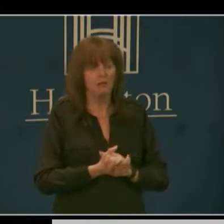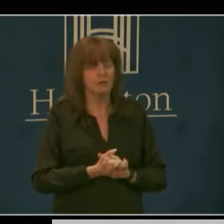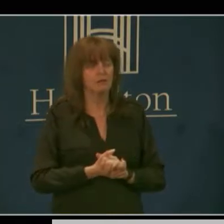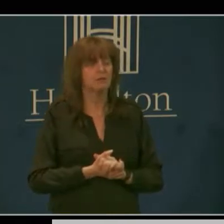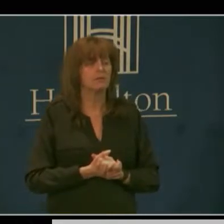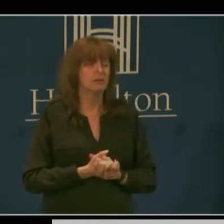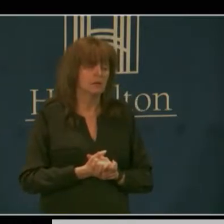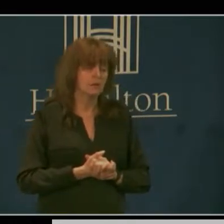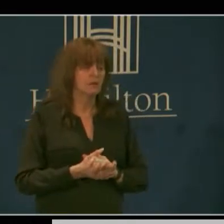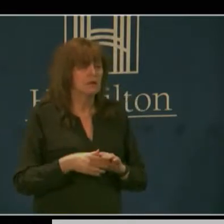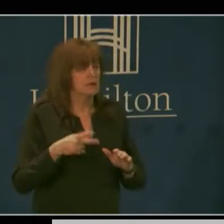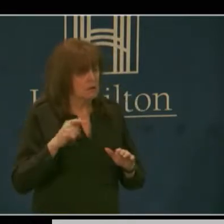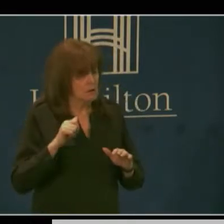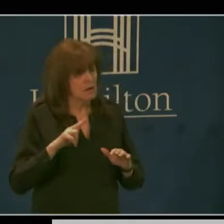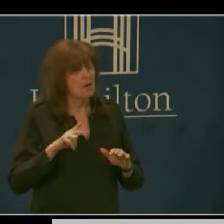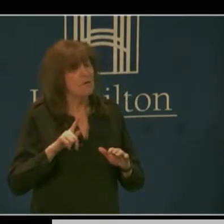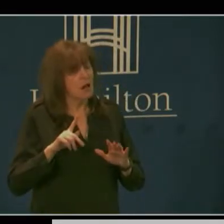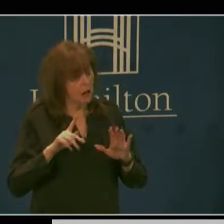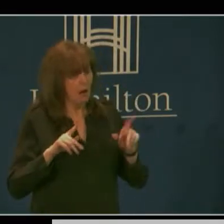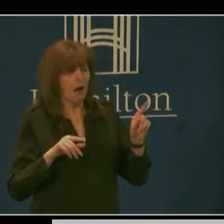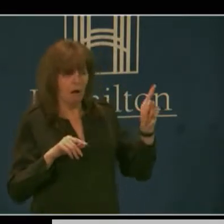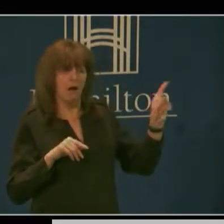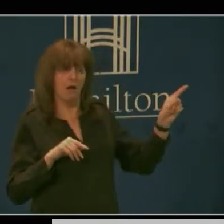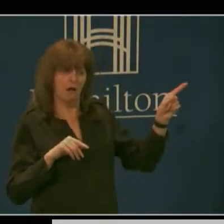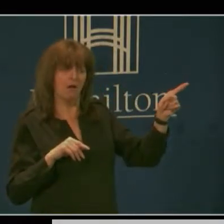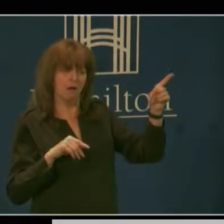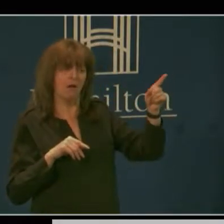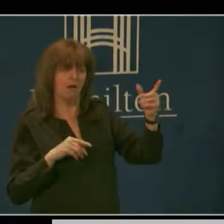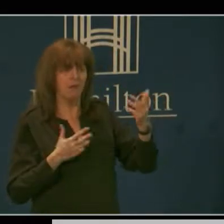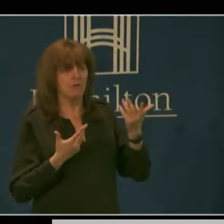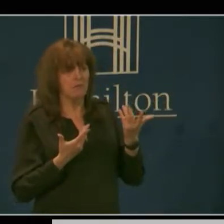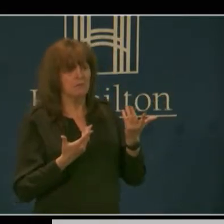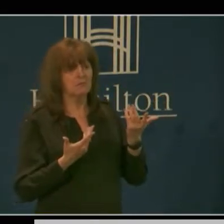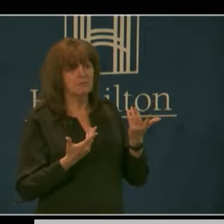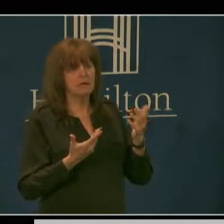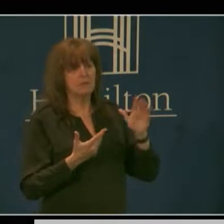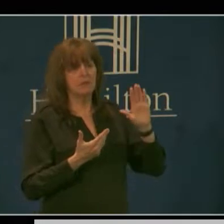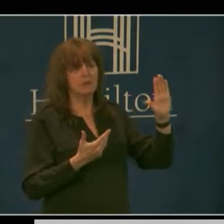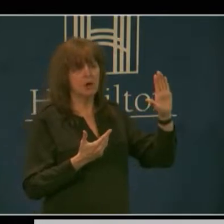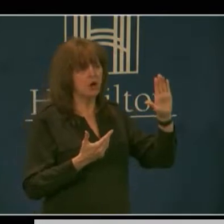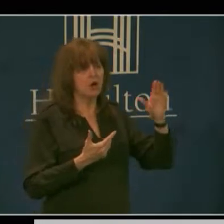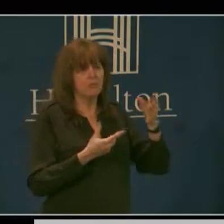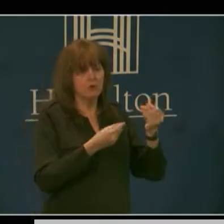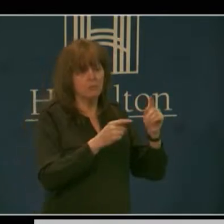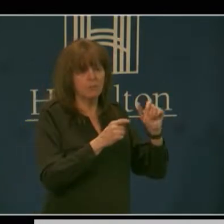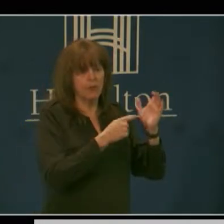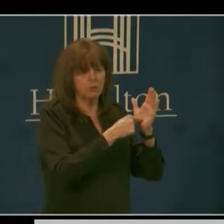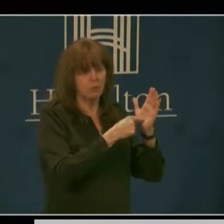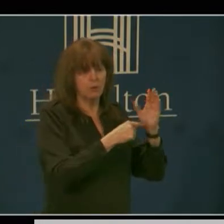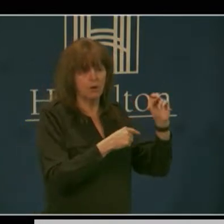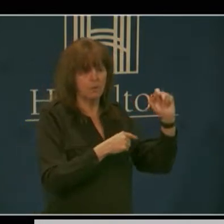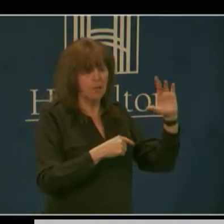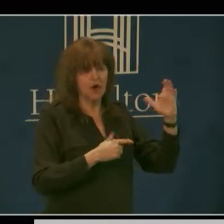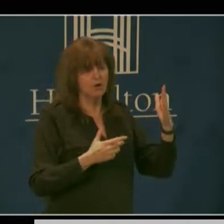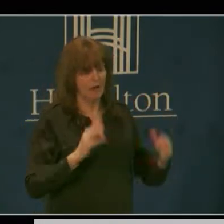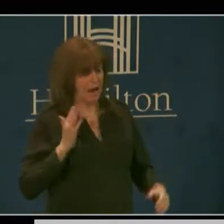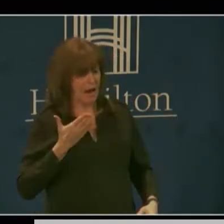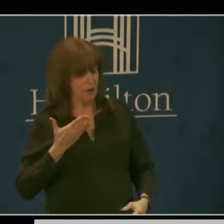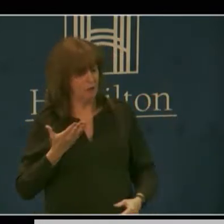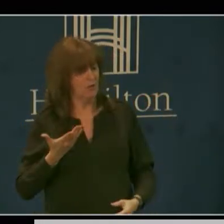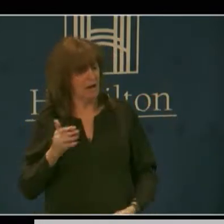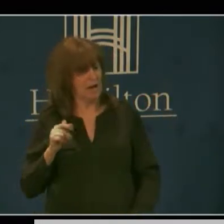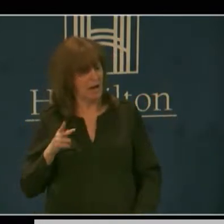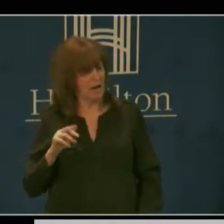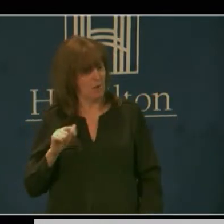measures, their next installments were mid or end of March. So a little more urgency. Our next installment is April 30th. So